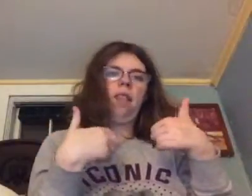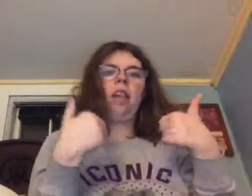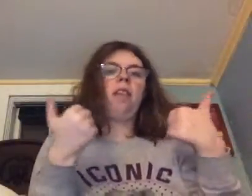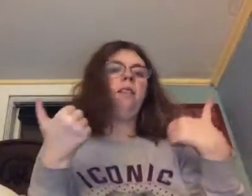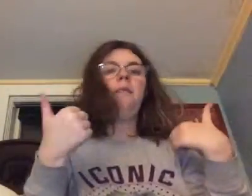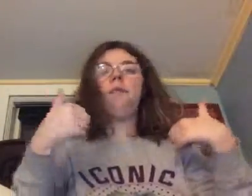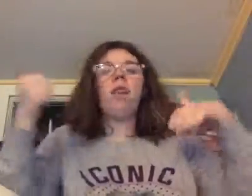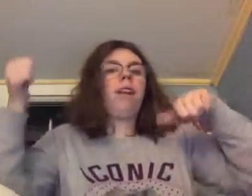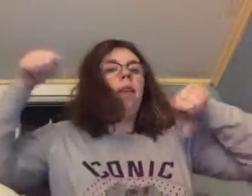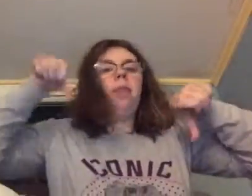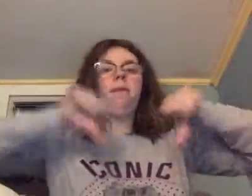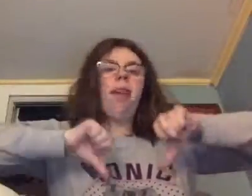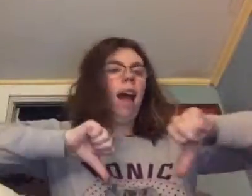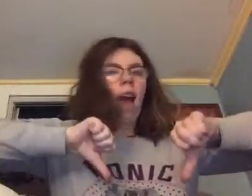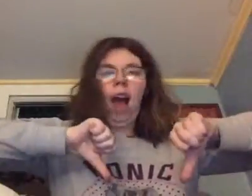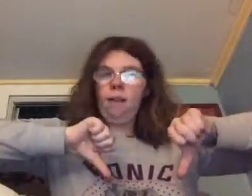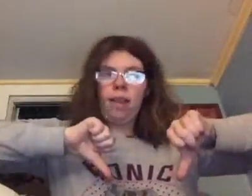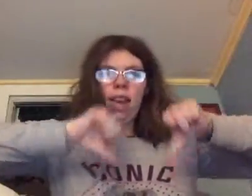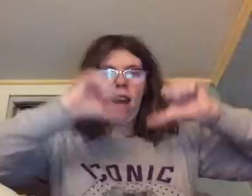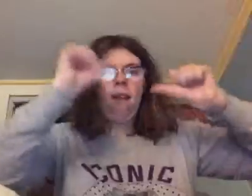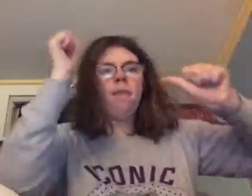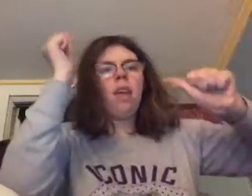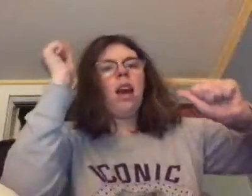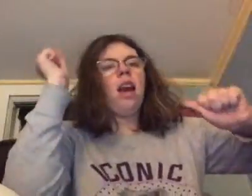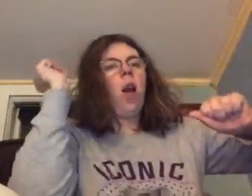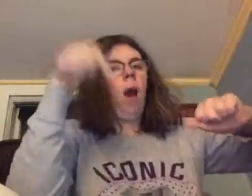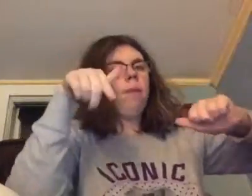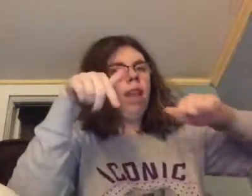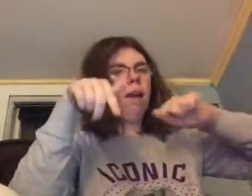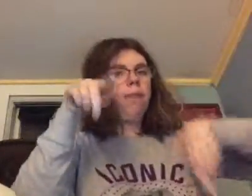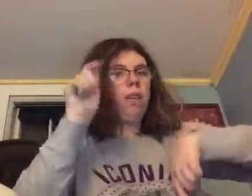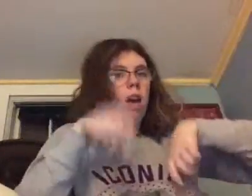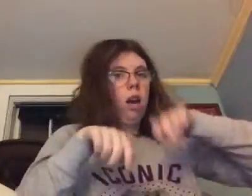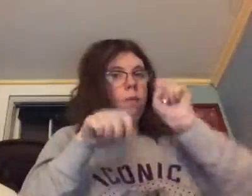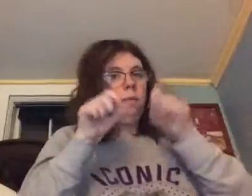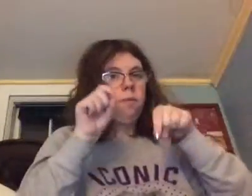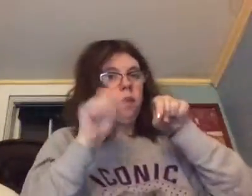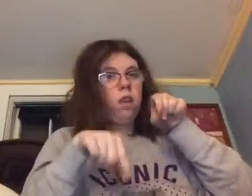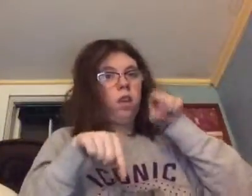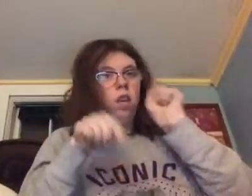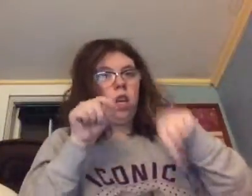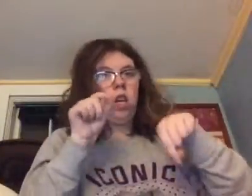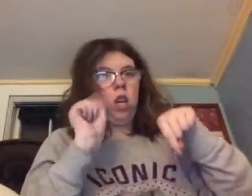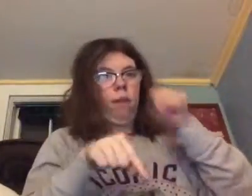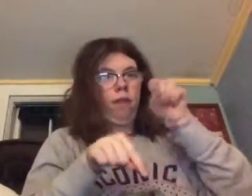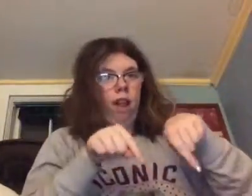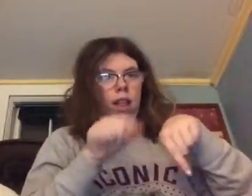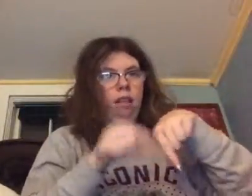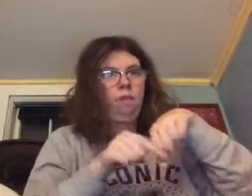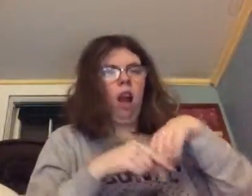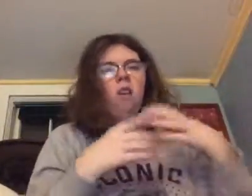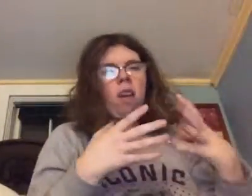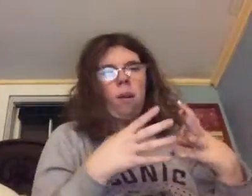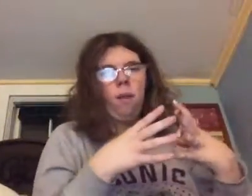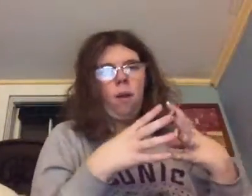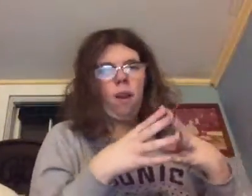didn't, give it a thumbs down. I don't really care. Comment down below your best friend. Not her name or